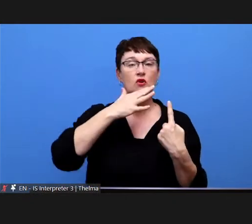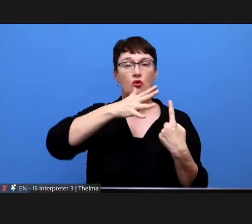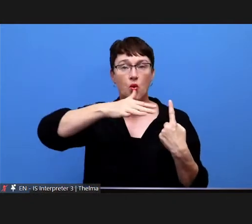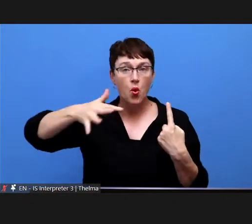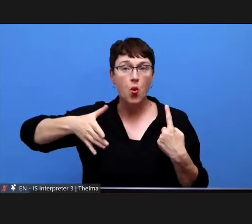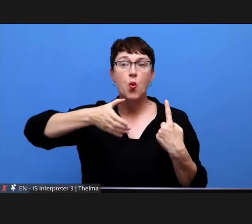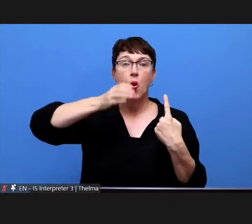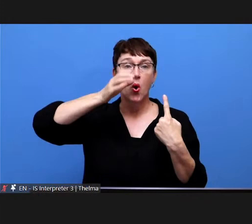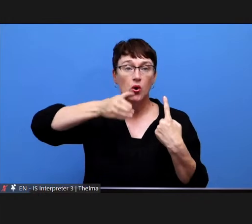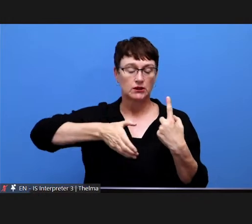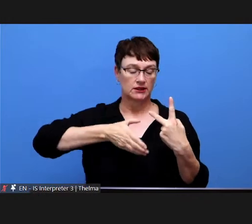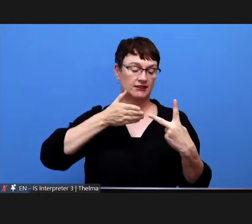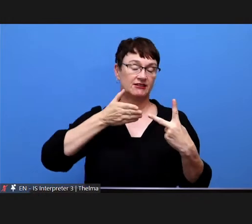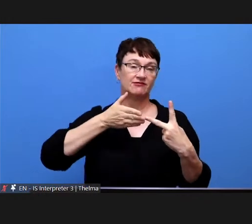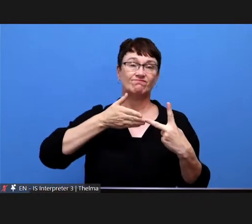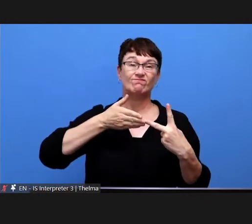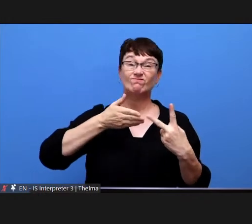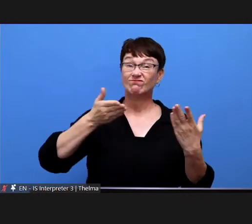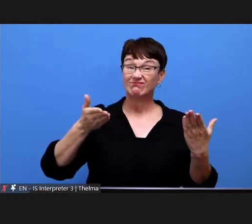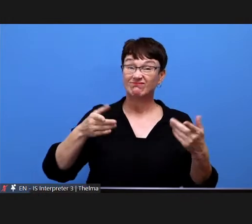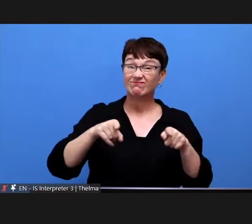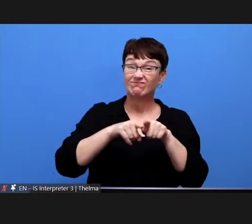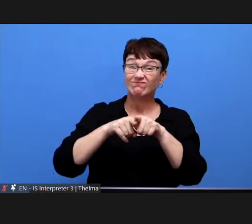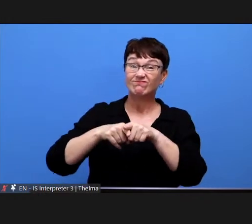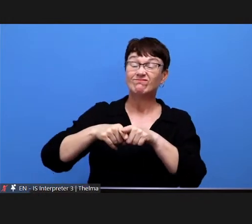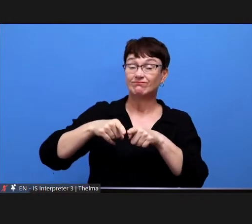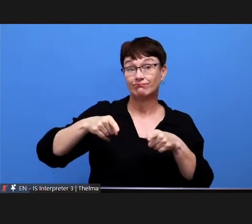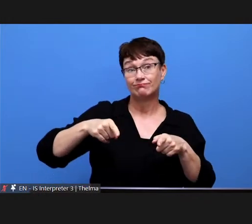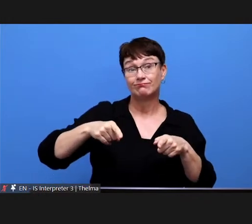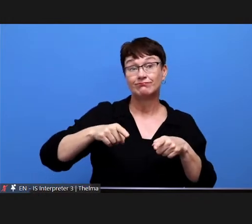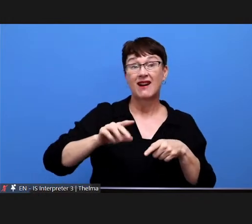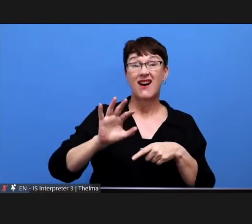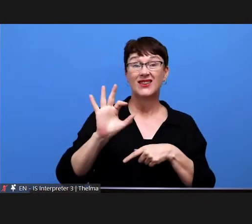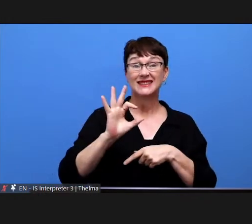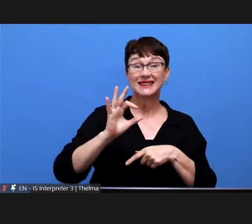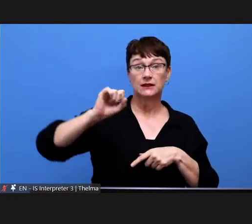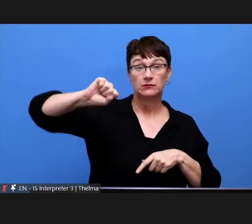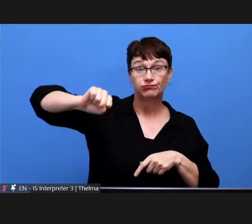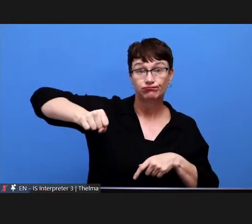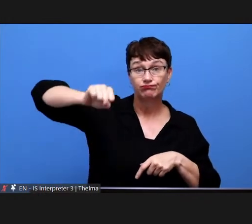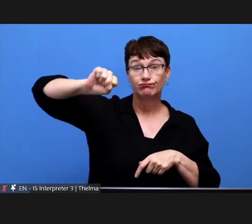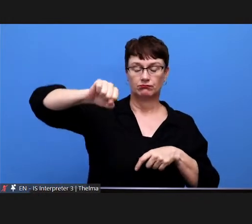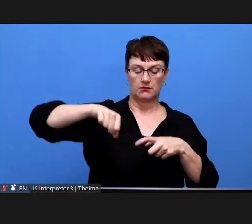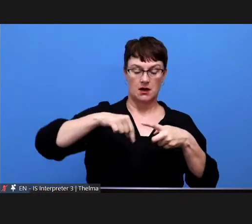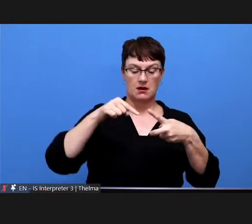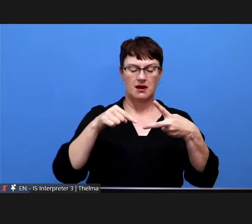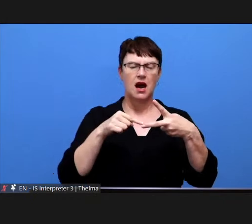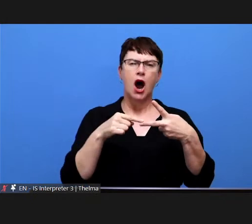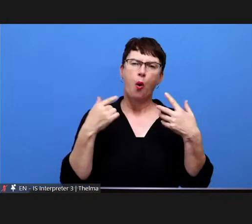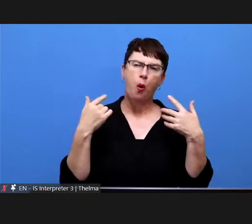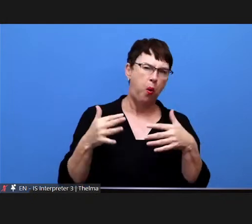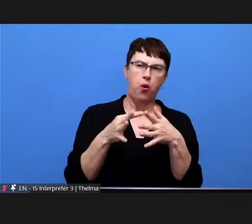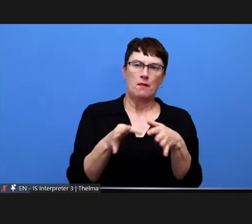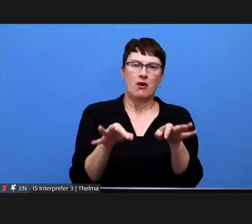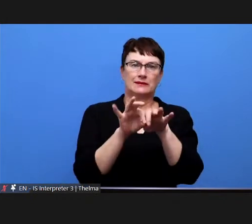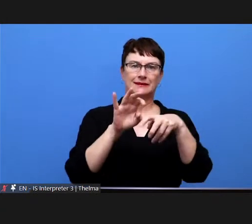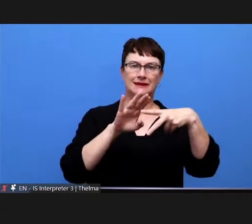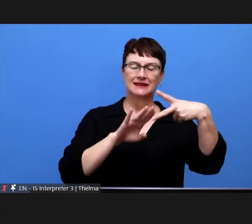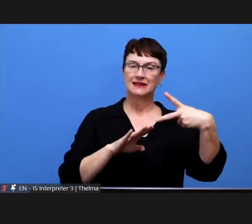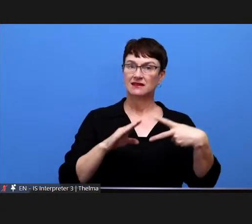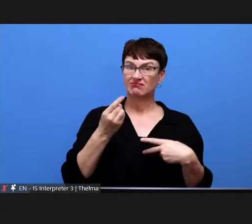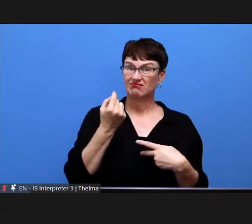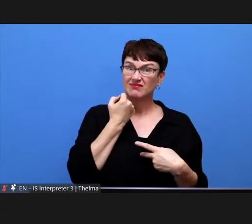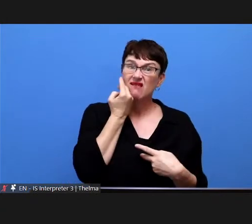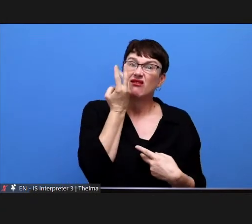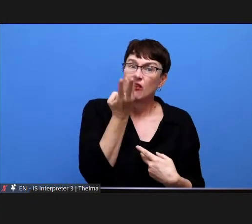need for their daily life. I think is a very important point. Another lesson we can learn is the articulation